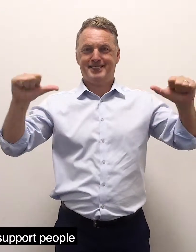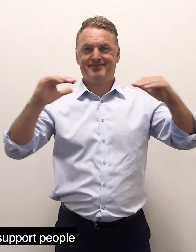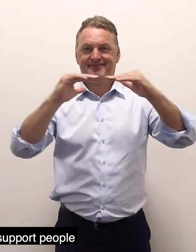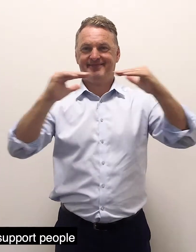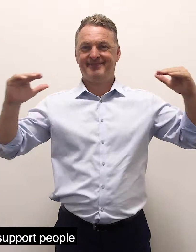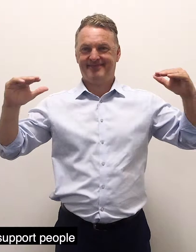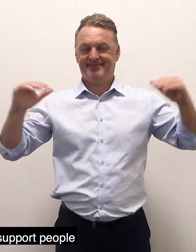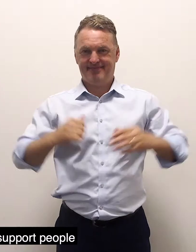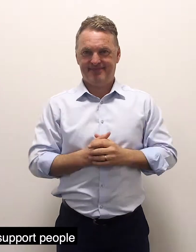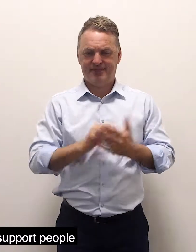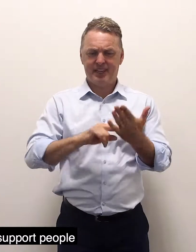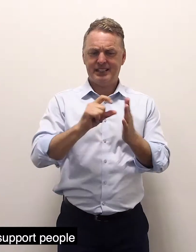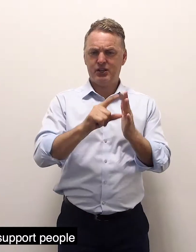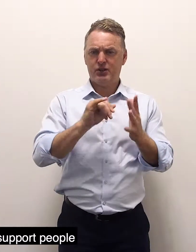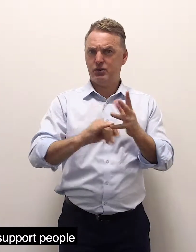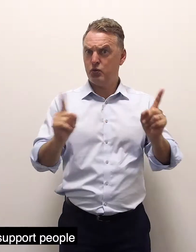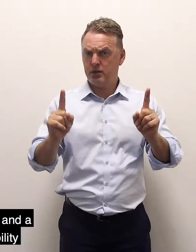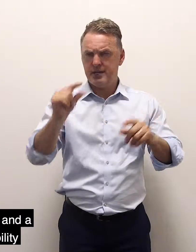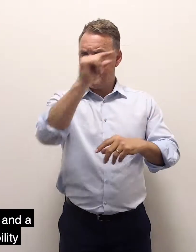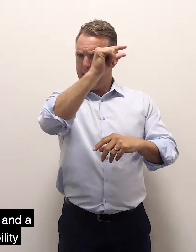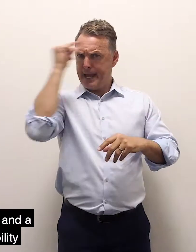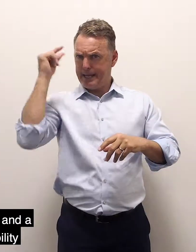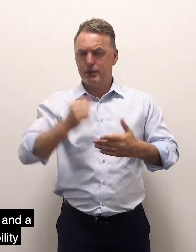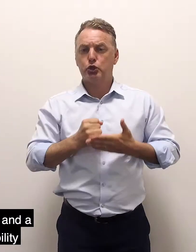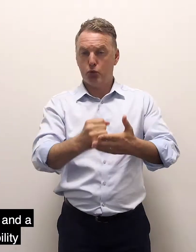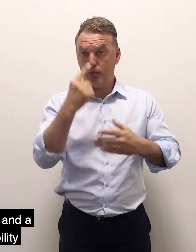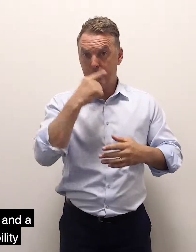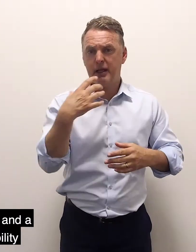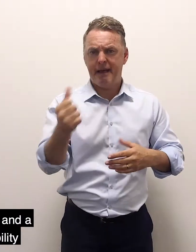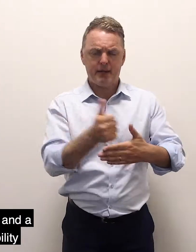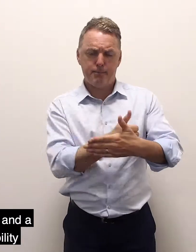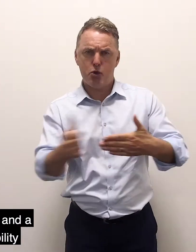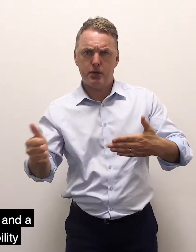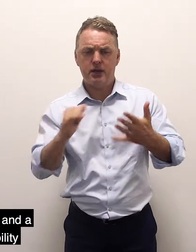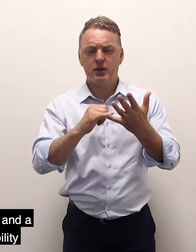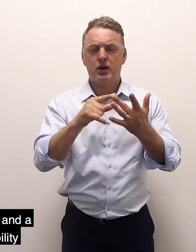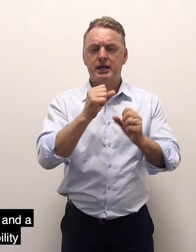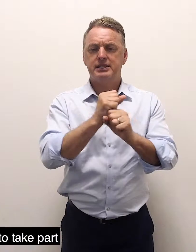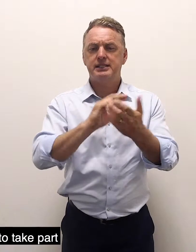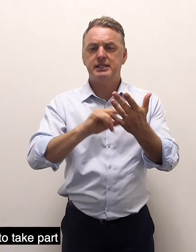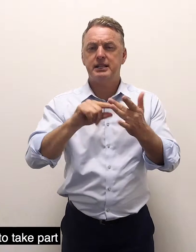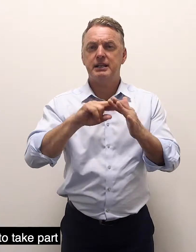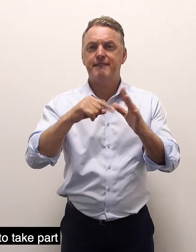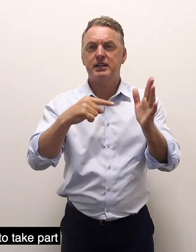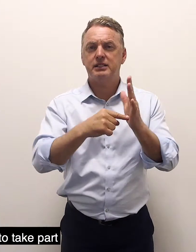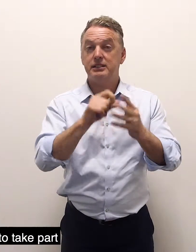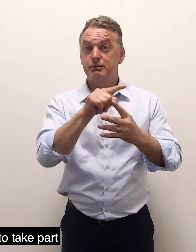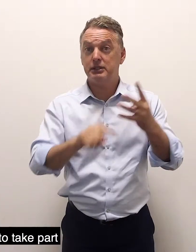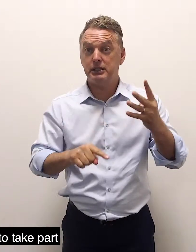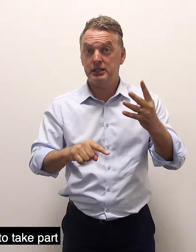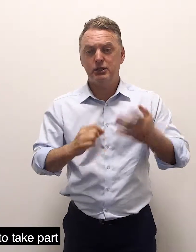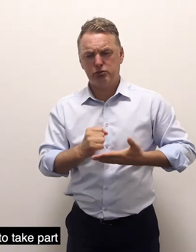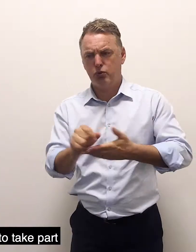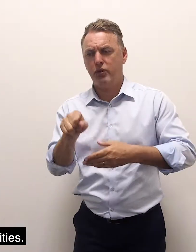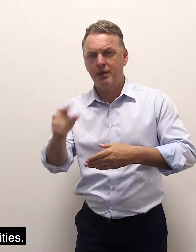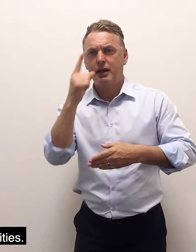The aim of the NDIS is to support people with a permanent and a significant disability that affects their